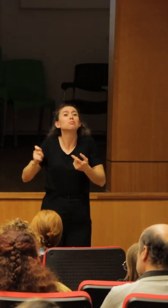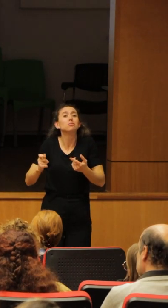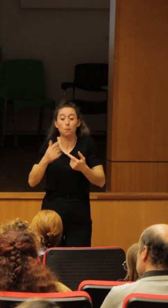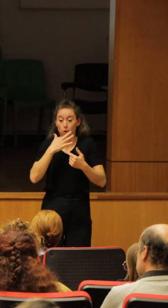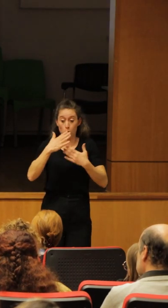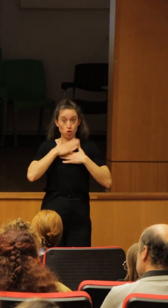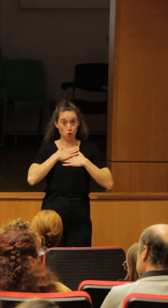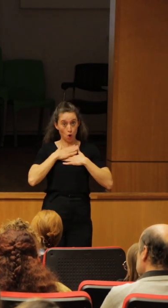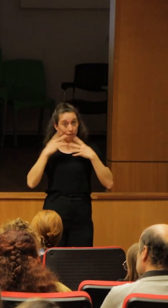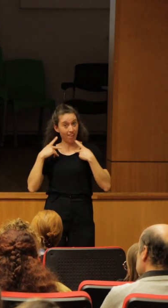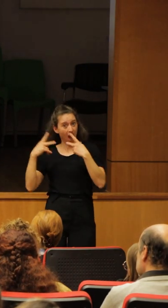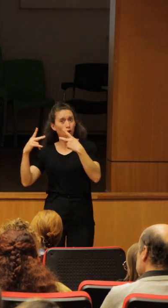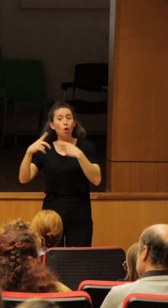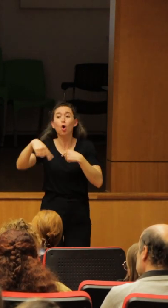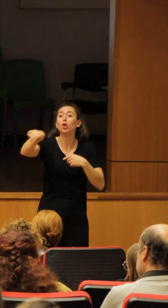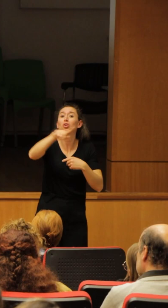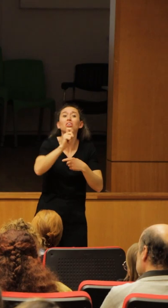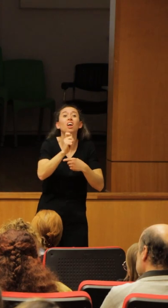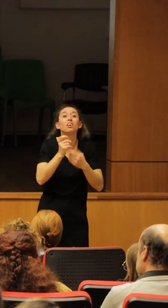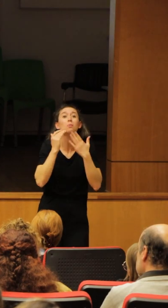Si yo soy un viajero, los otros son.